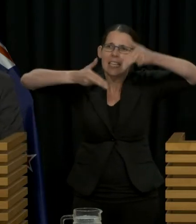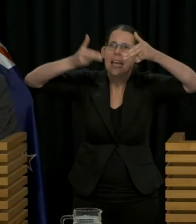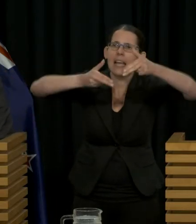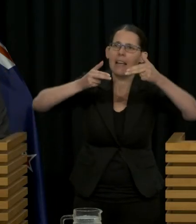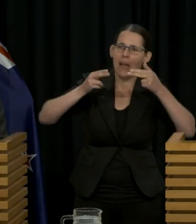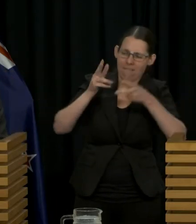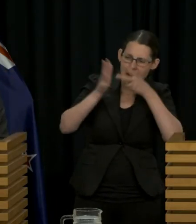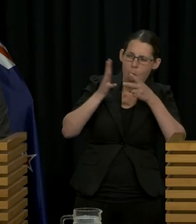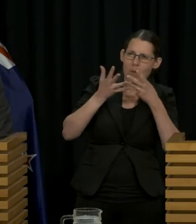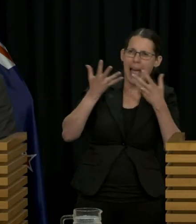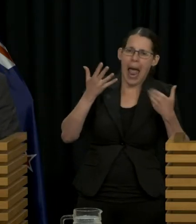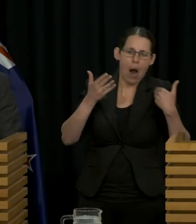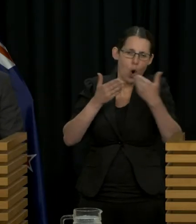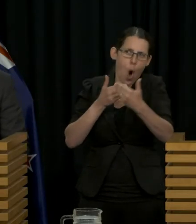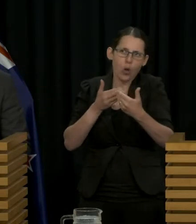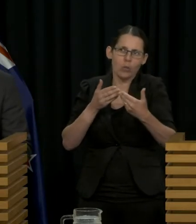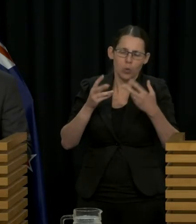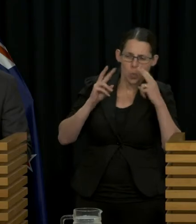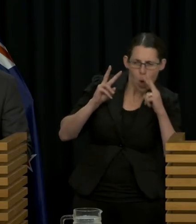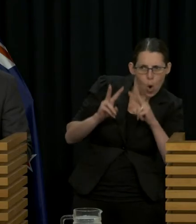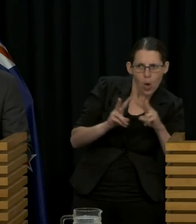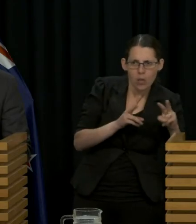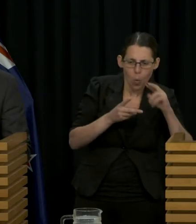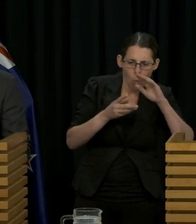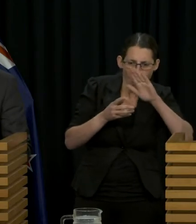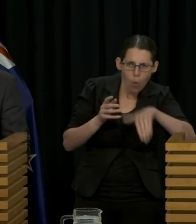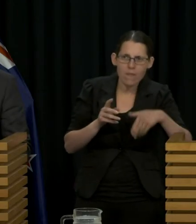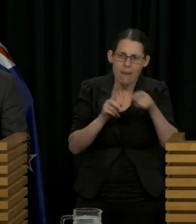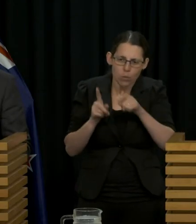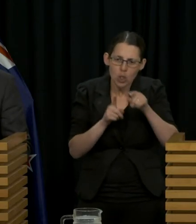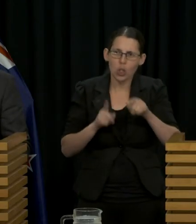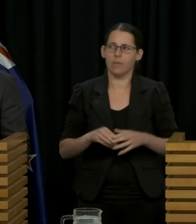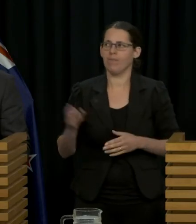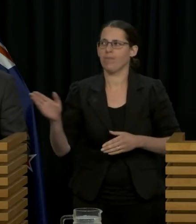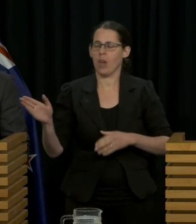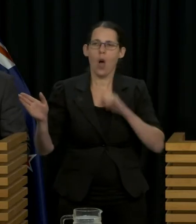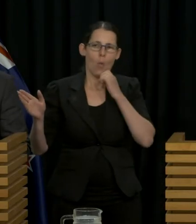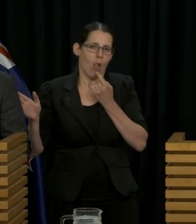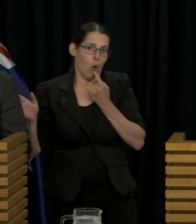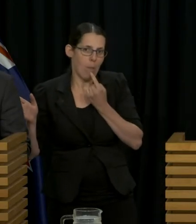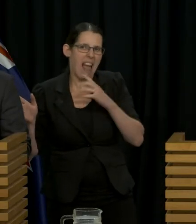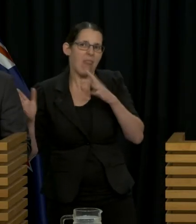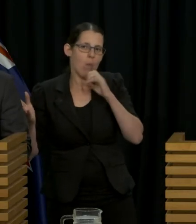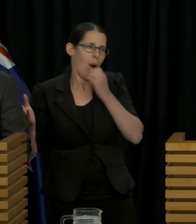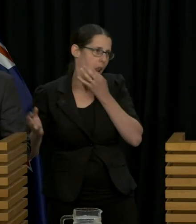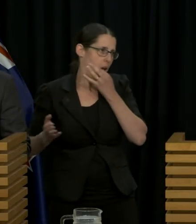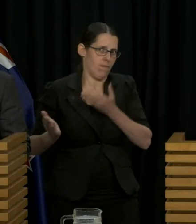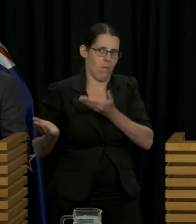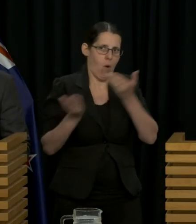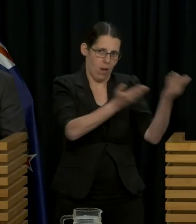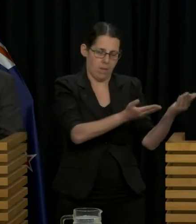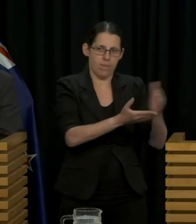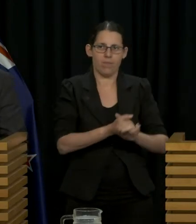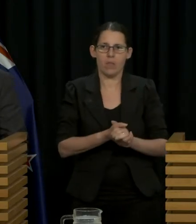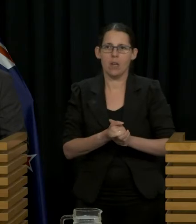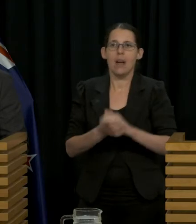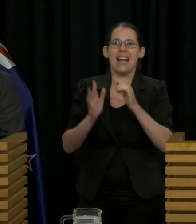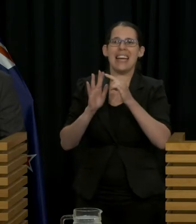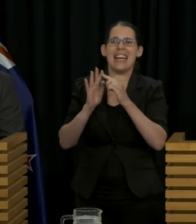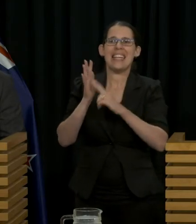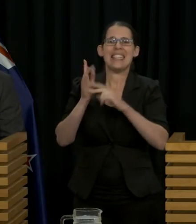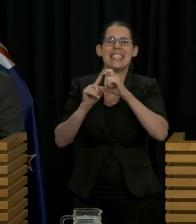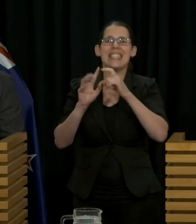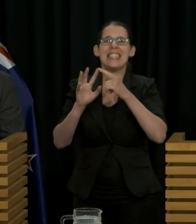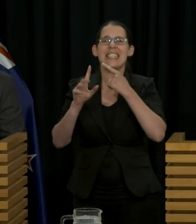observations, and then I'll ask the Director General to comment more. So the index case would actually be the case 0, if you like, which is the person who never made it out